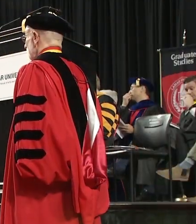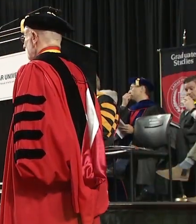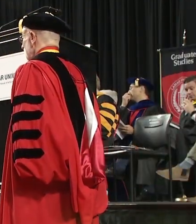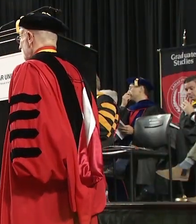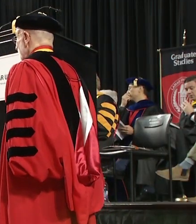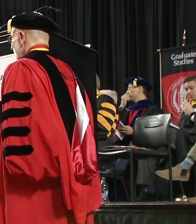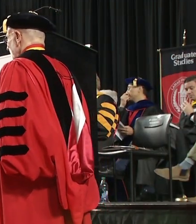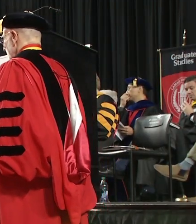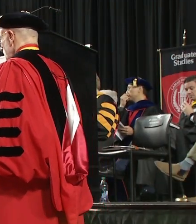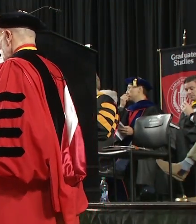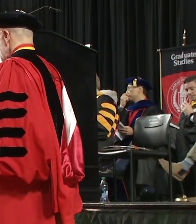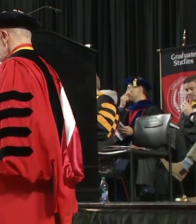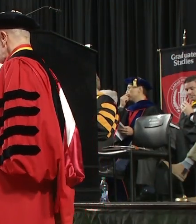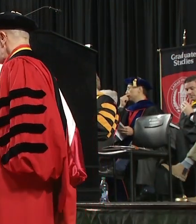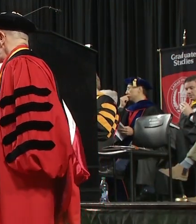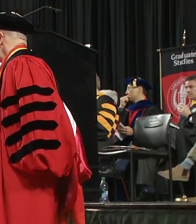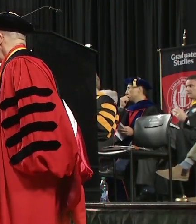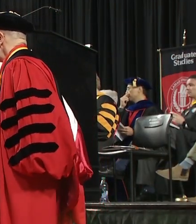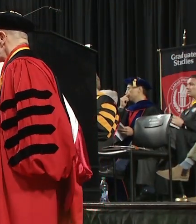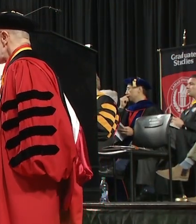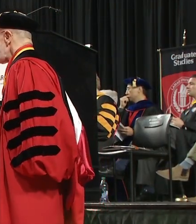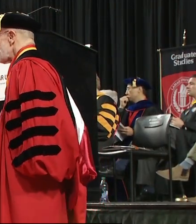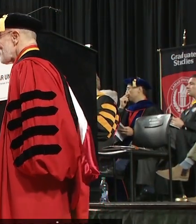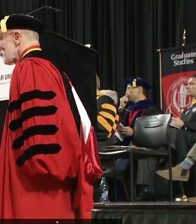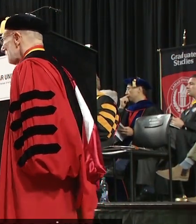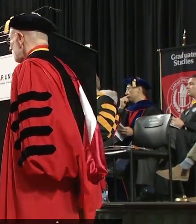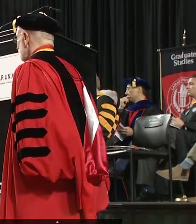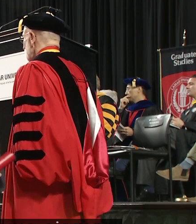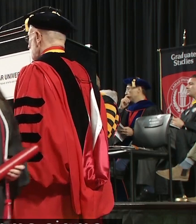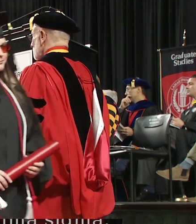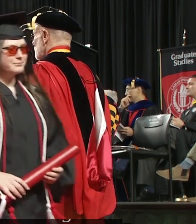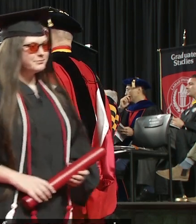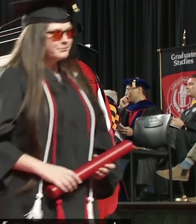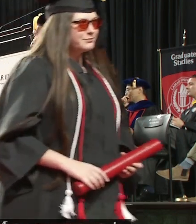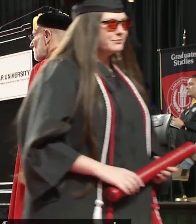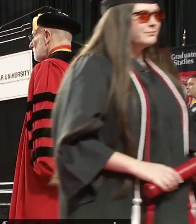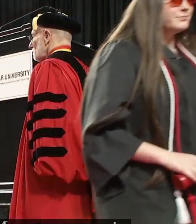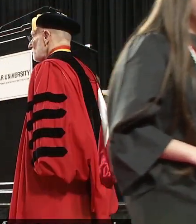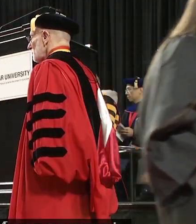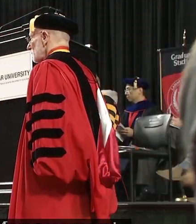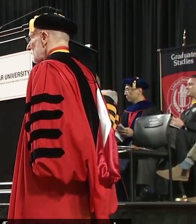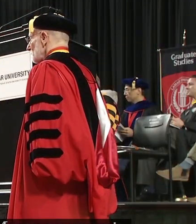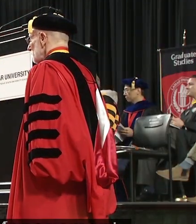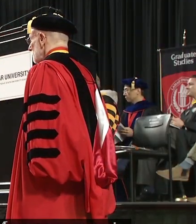Bachelor of Science in Construction Management, Pedro Escamilla.